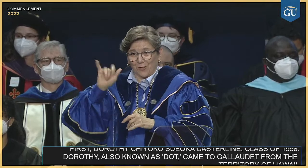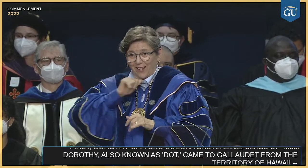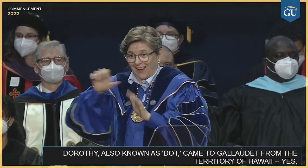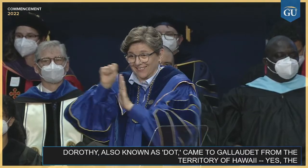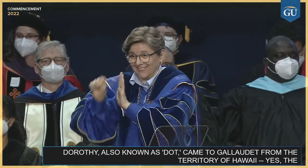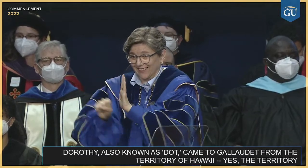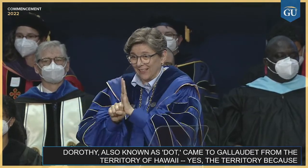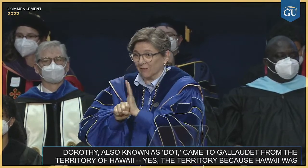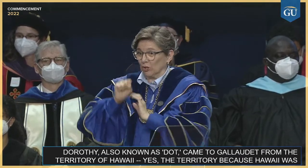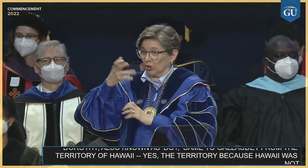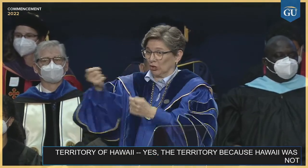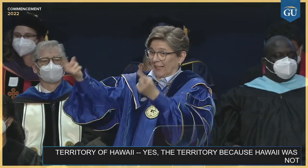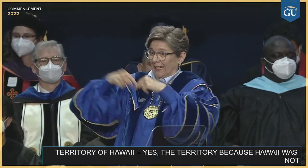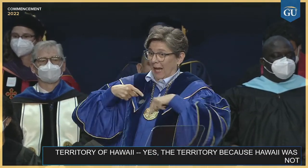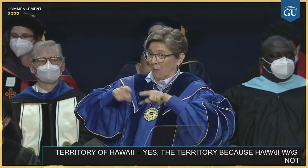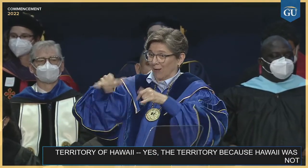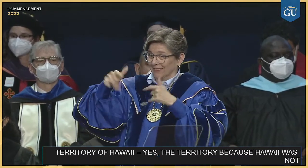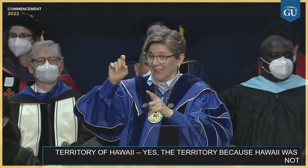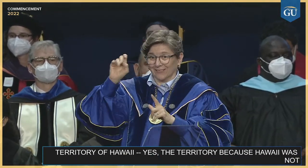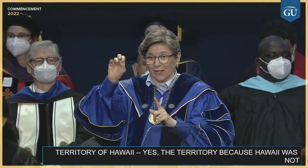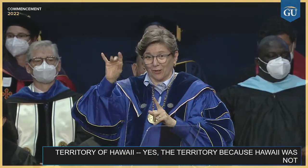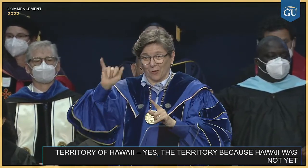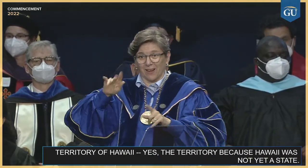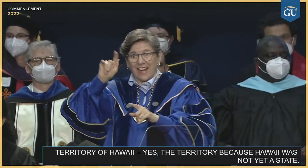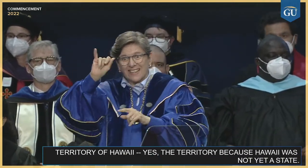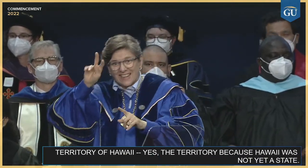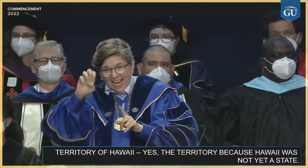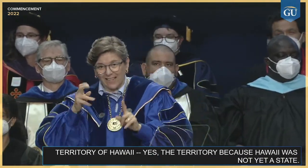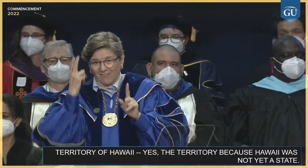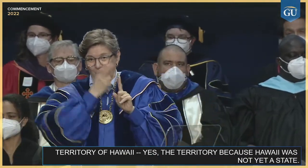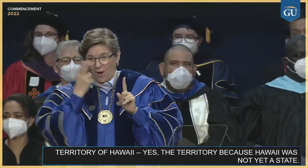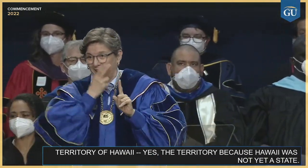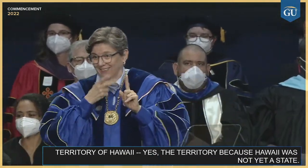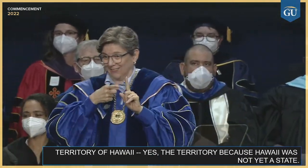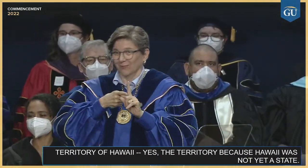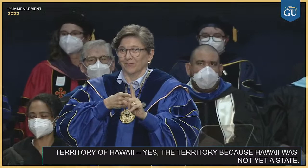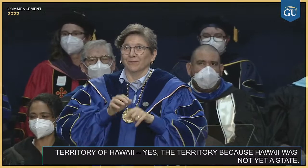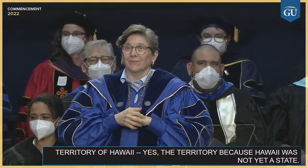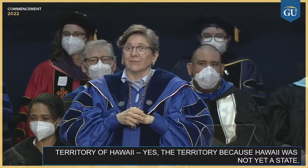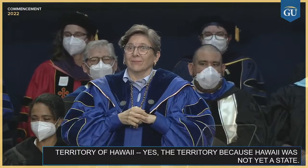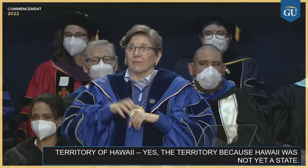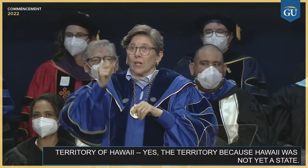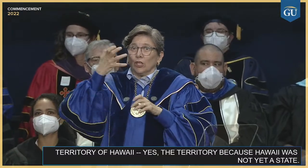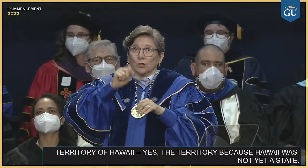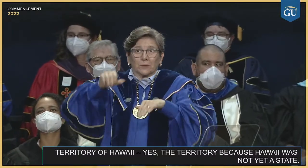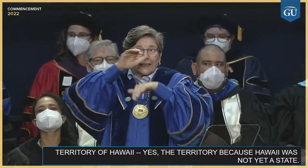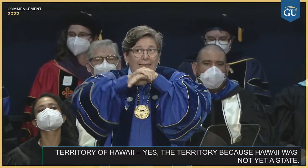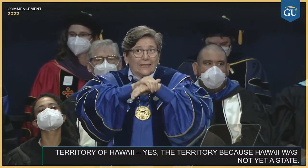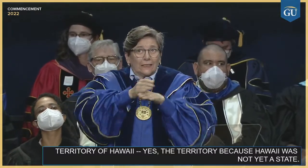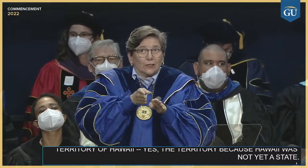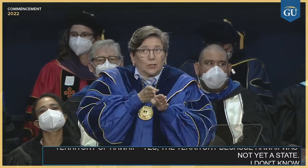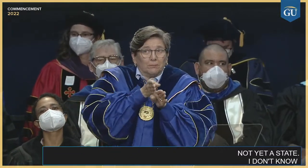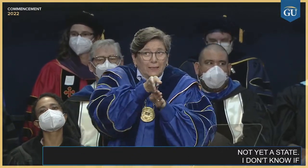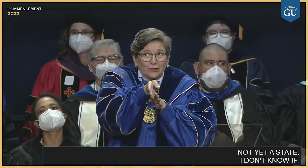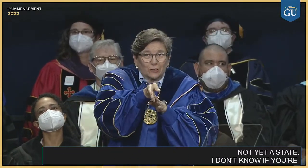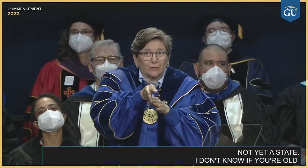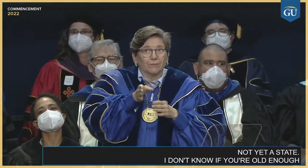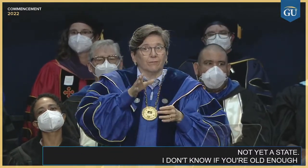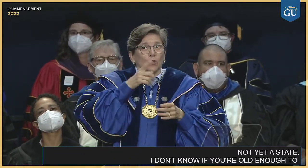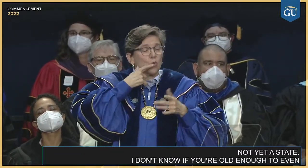You know, I don't know if you're old enough to even know that, that it was a territory at one point, and now is the state of Hawaii. She was